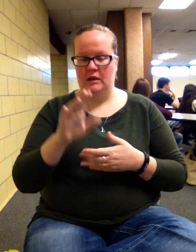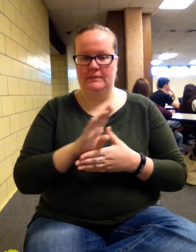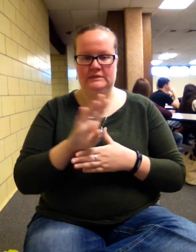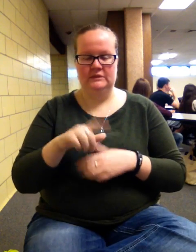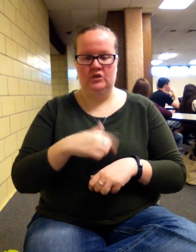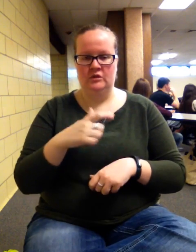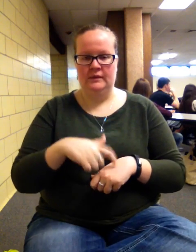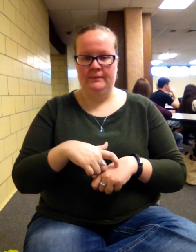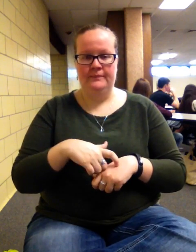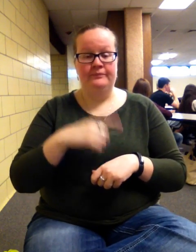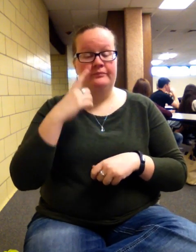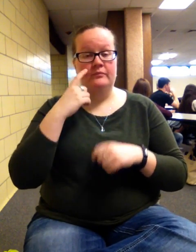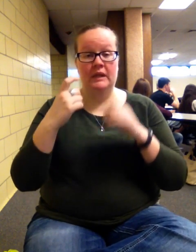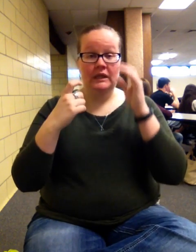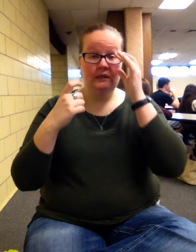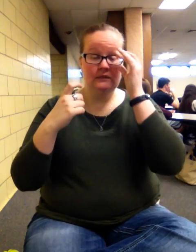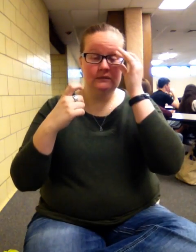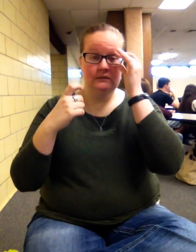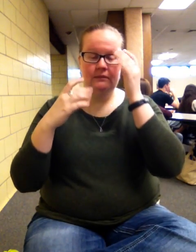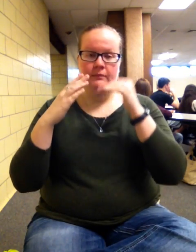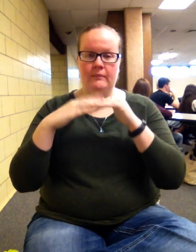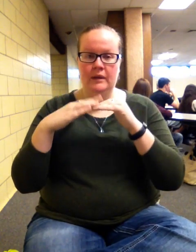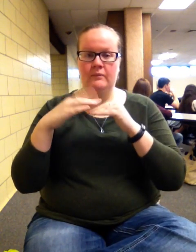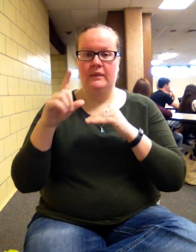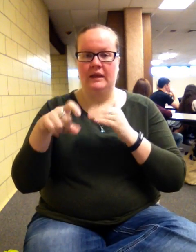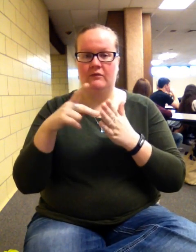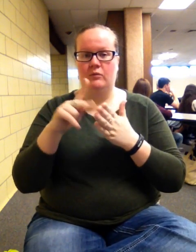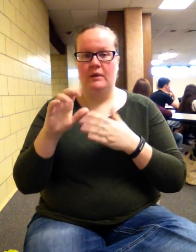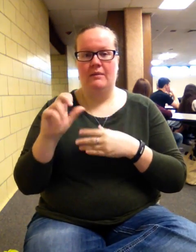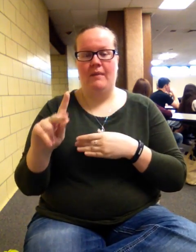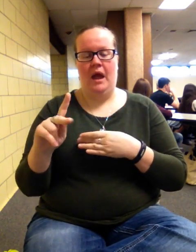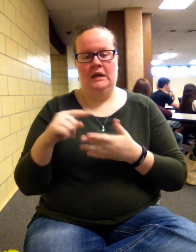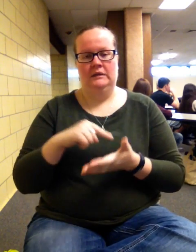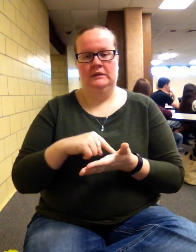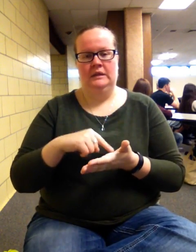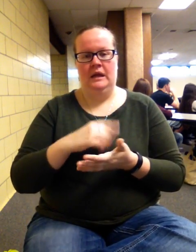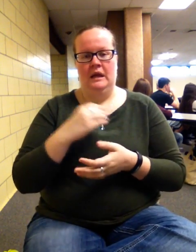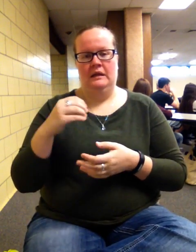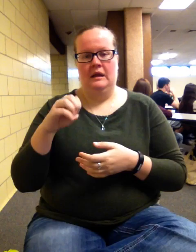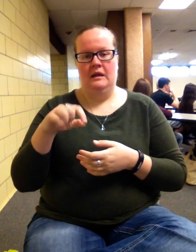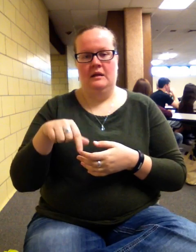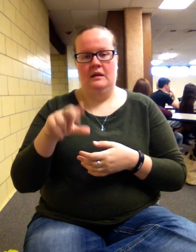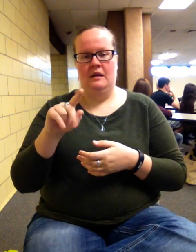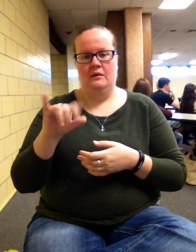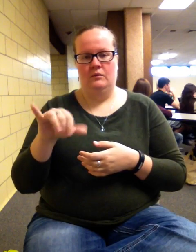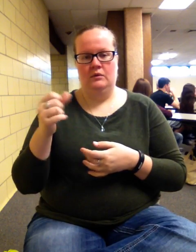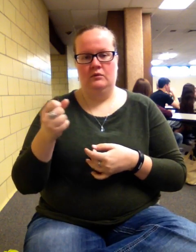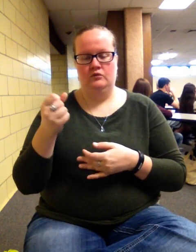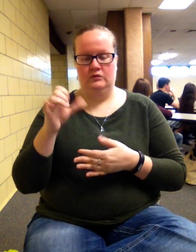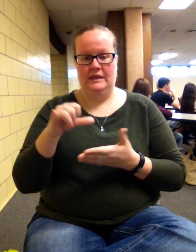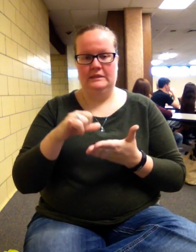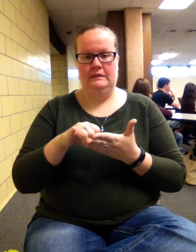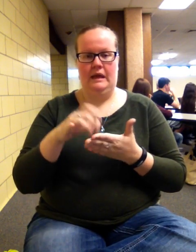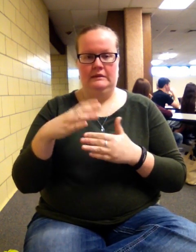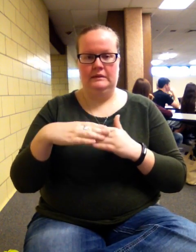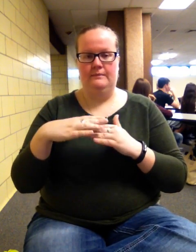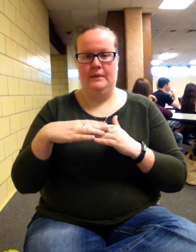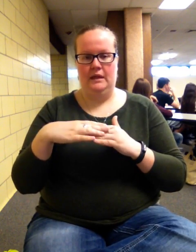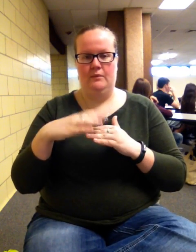at a minimum, they need to get their debt and equity holders paid back. That's the very minimum that a company needs to do.